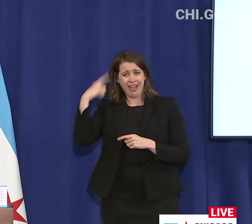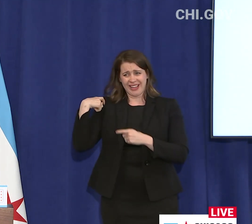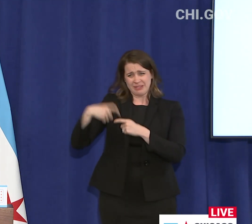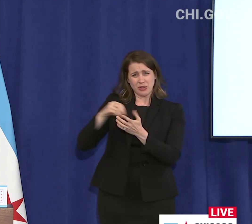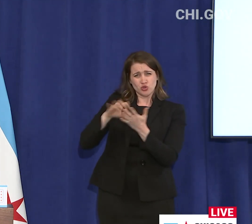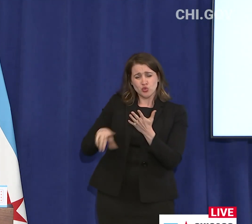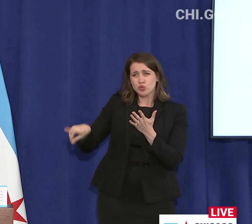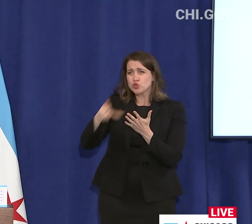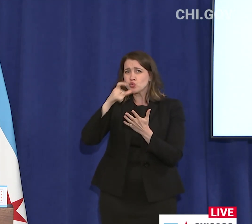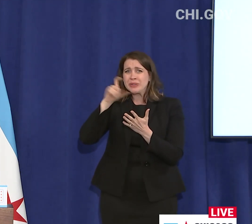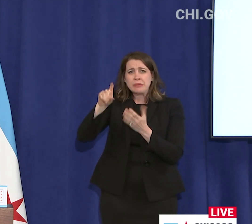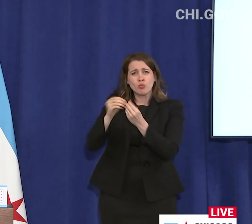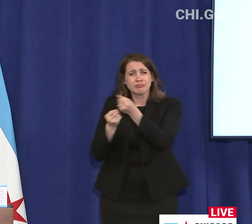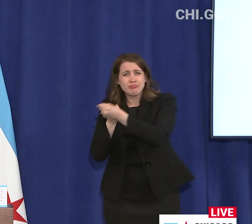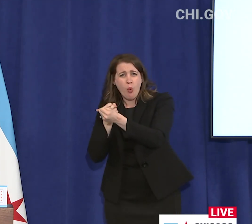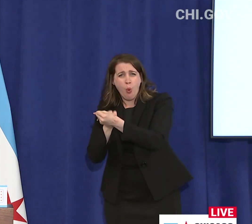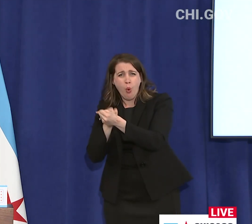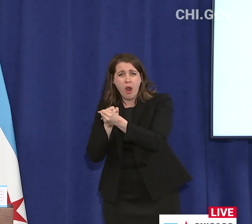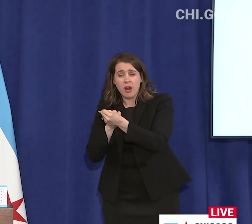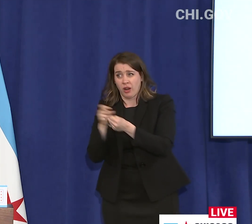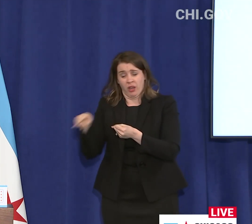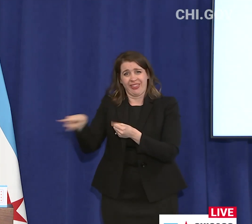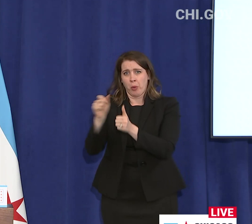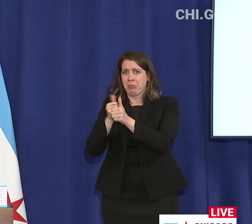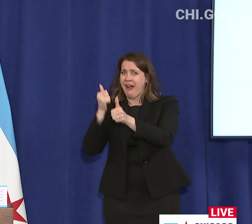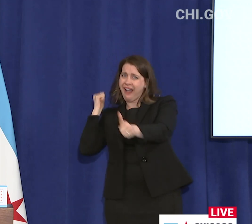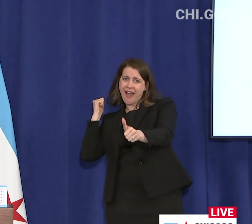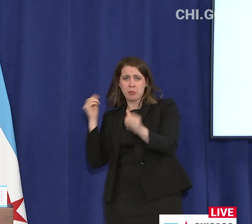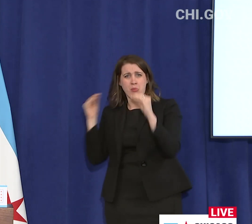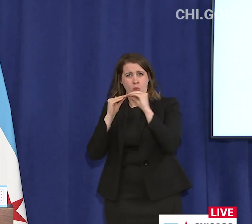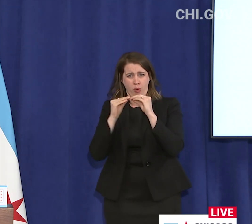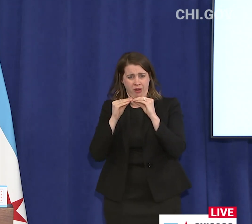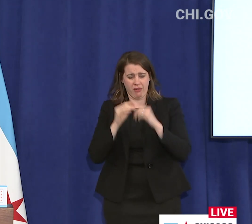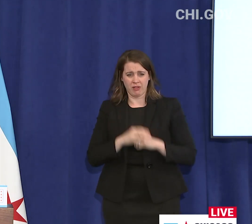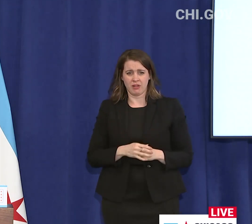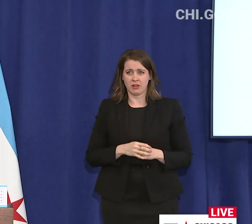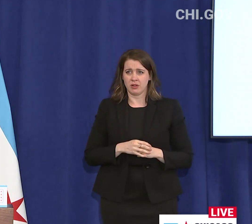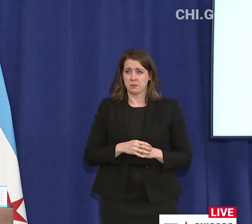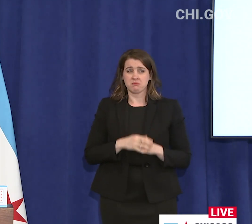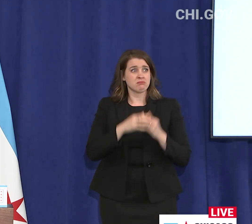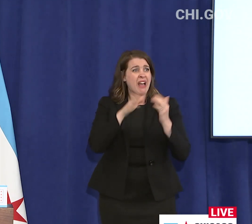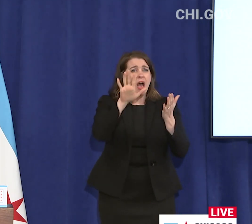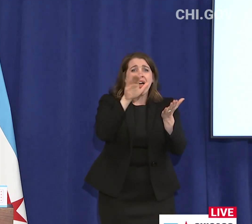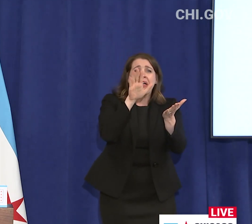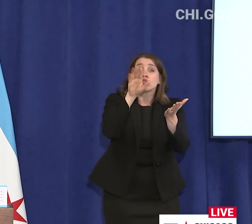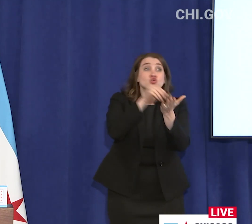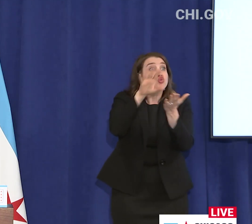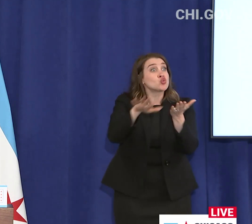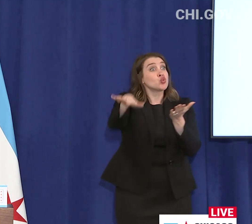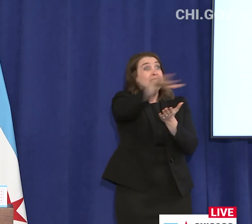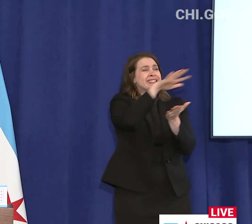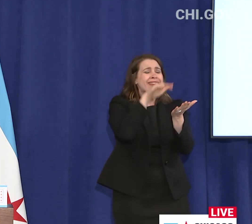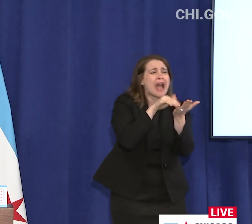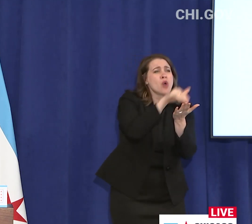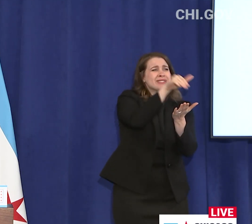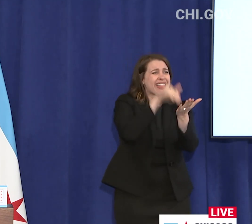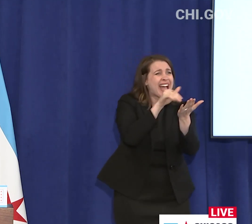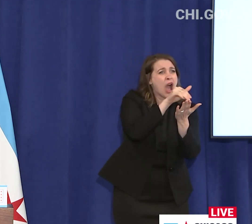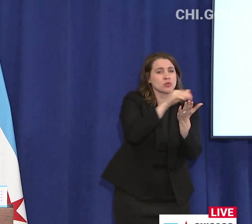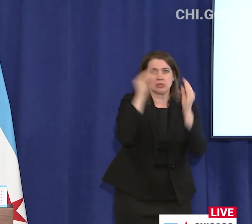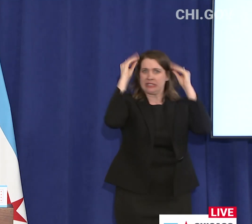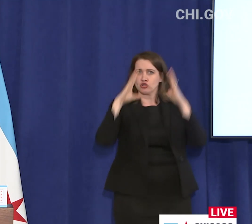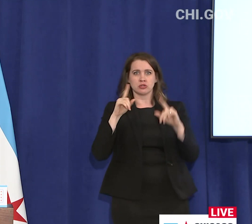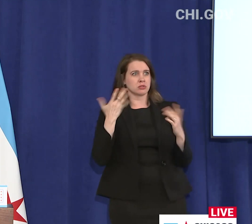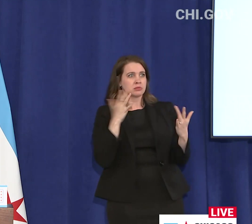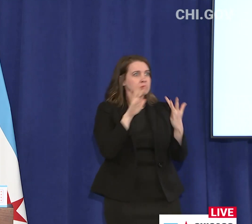who are homeless, are lagging even at a lower rate. Thousands have not been reached. How do you reverse this trend at a time when at least a